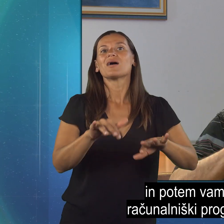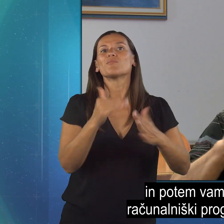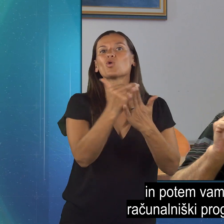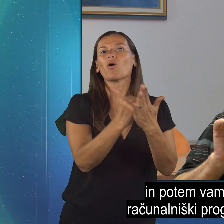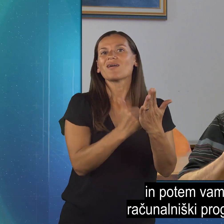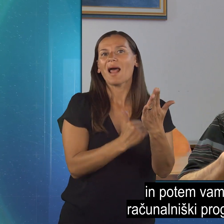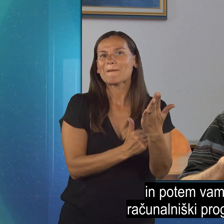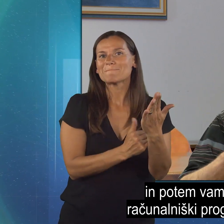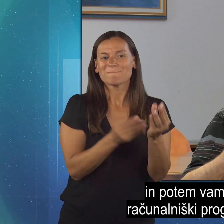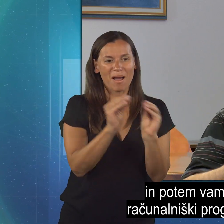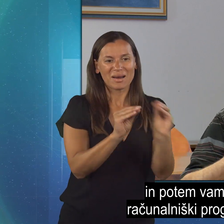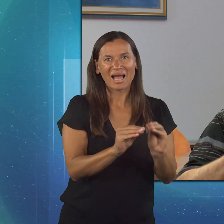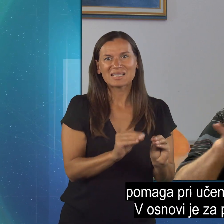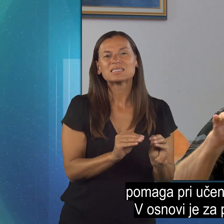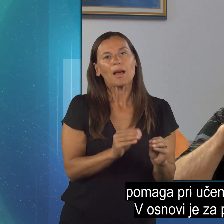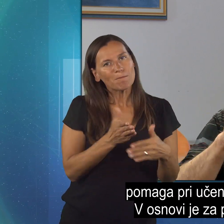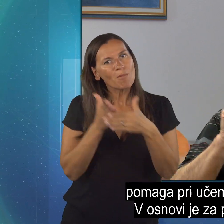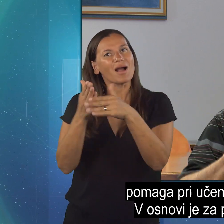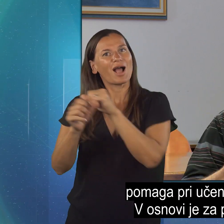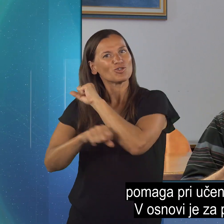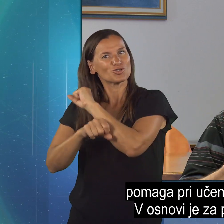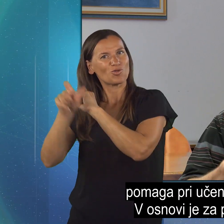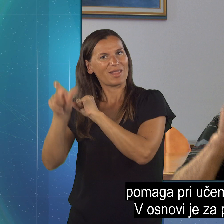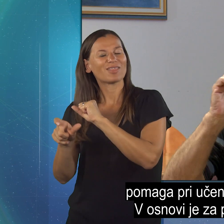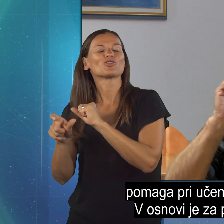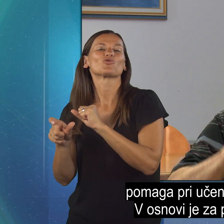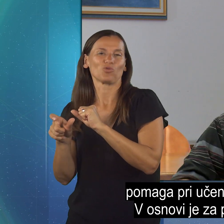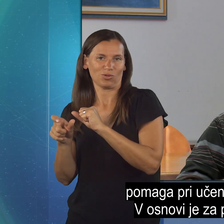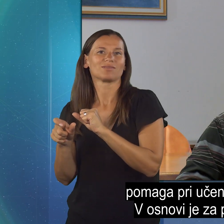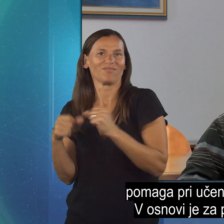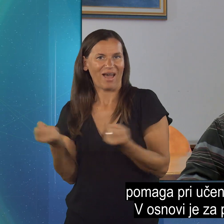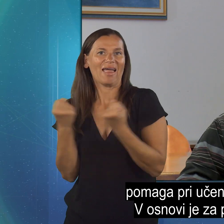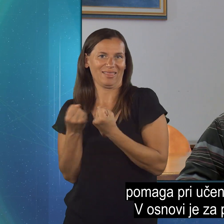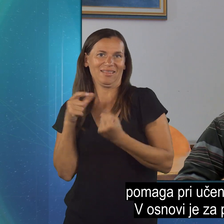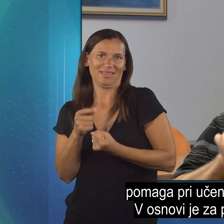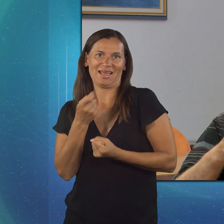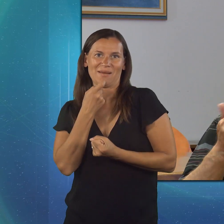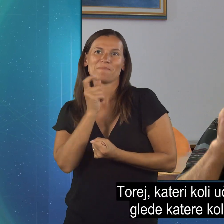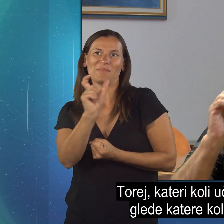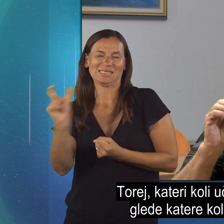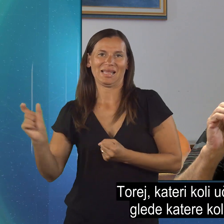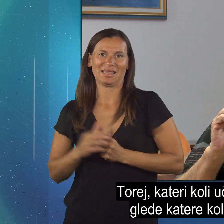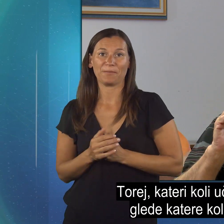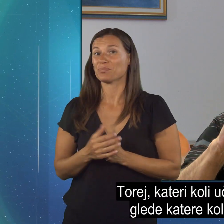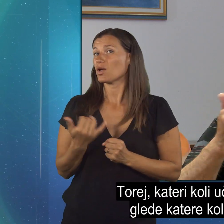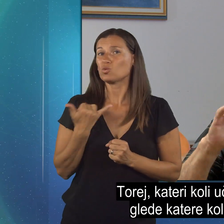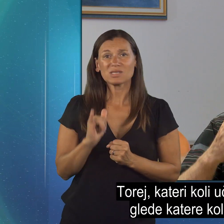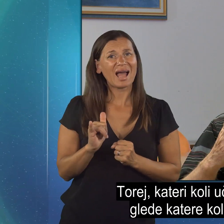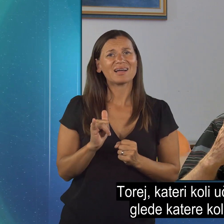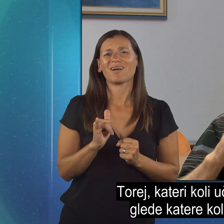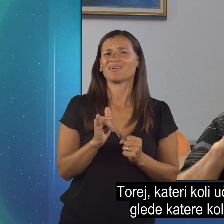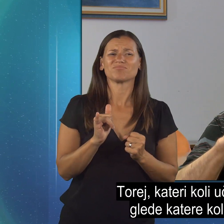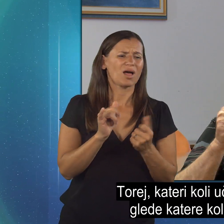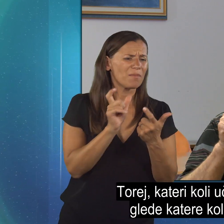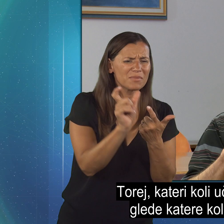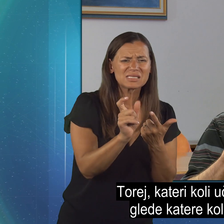computer practice program, will help the students study those words. It's teacher-based. So any teacher, any